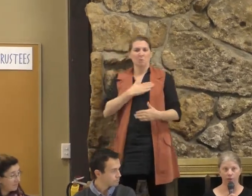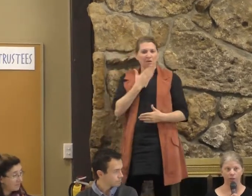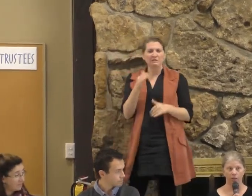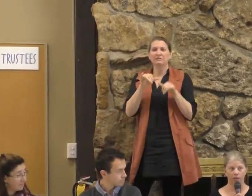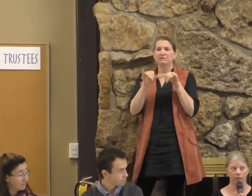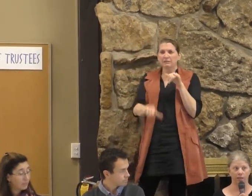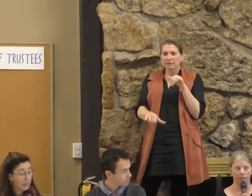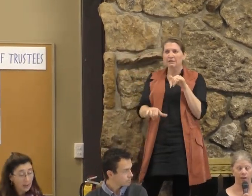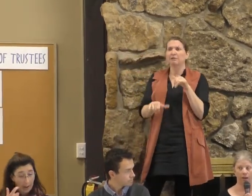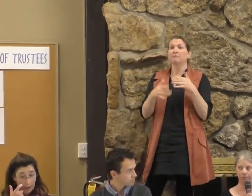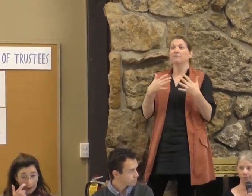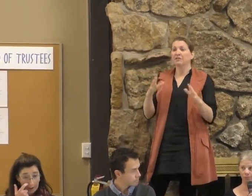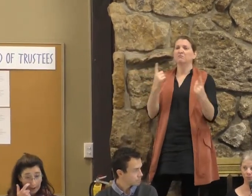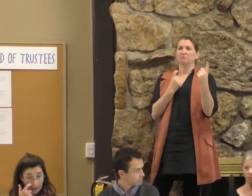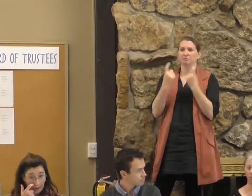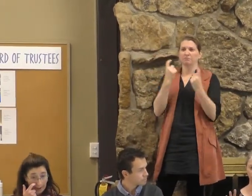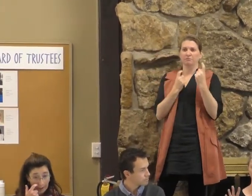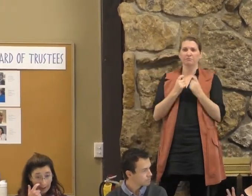After this